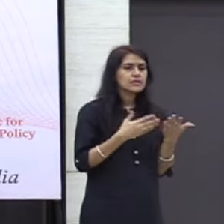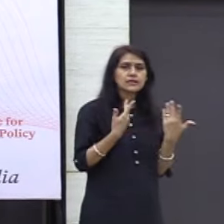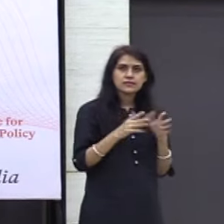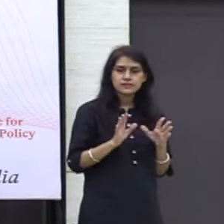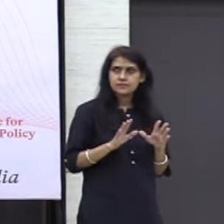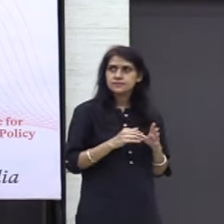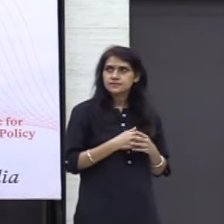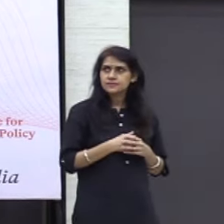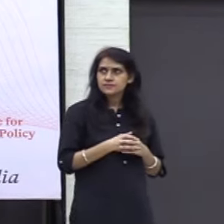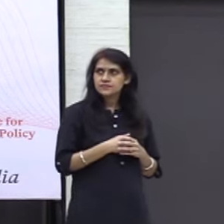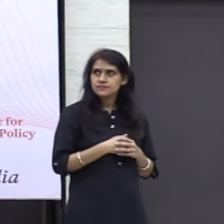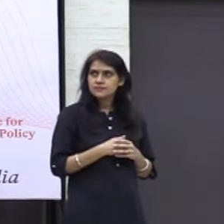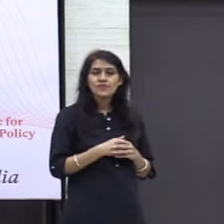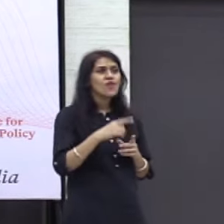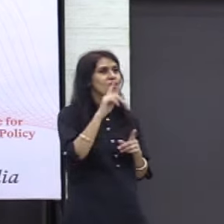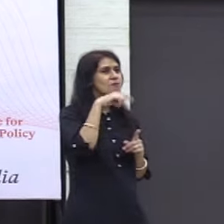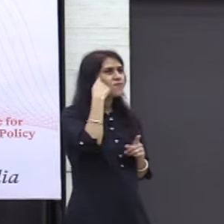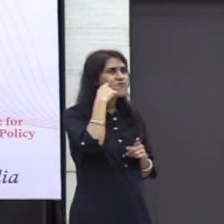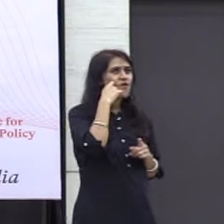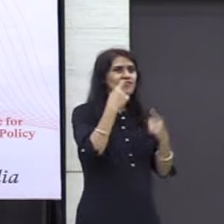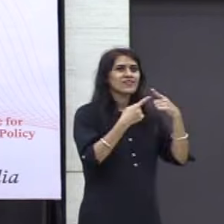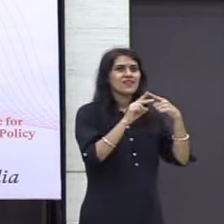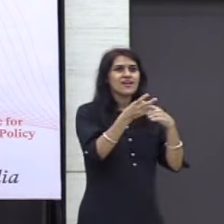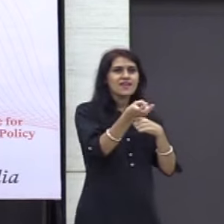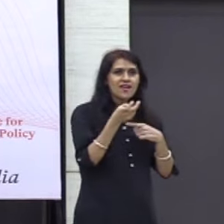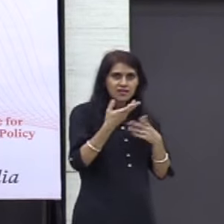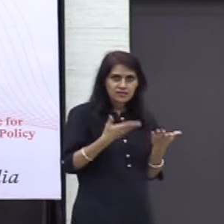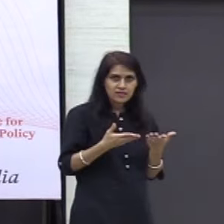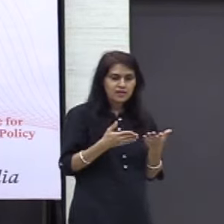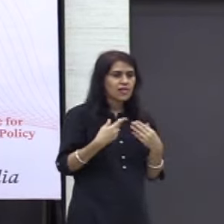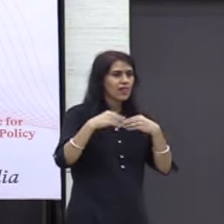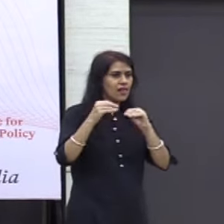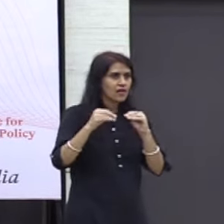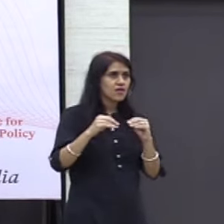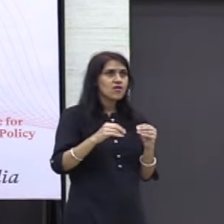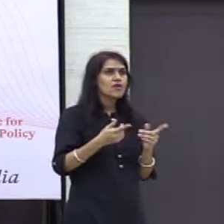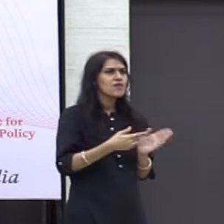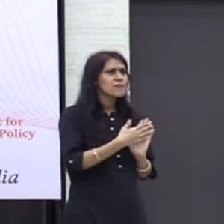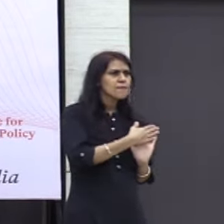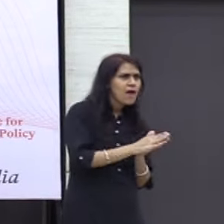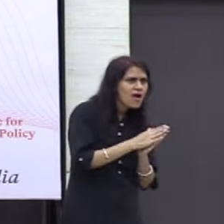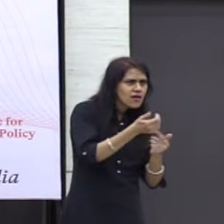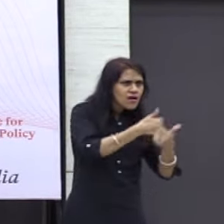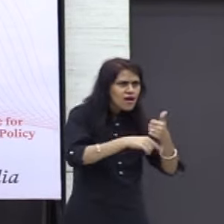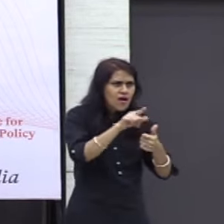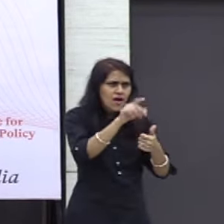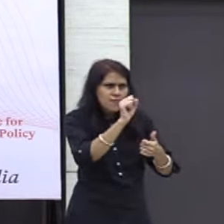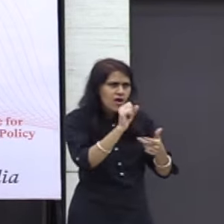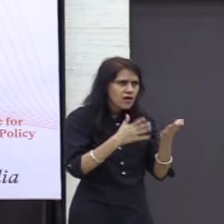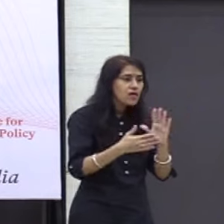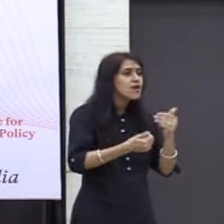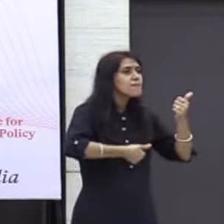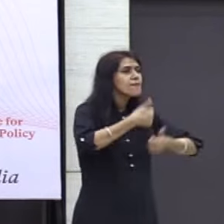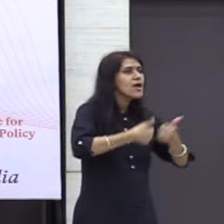unauthorized your cinema tickets or railway tickets, unauthorized betting or gambling, selling of public